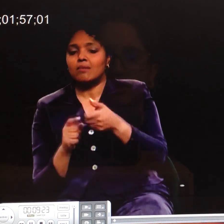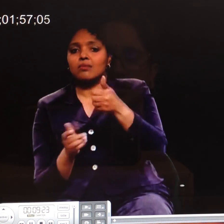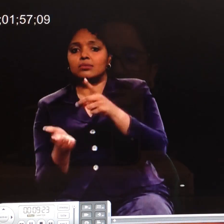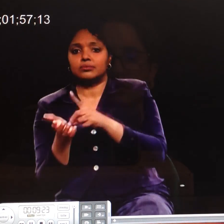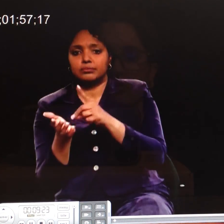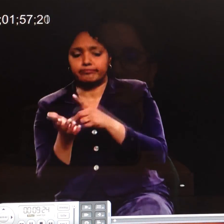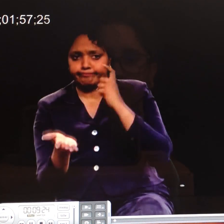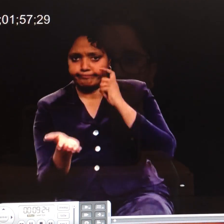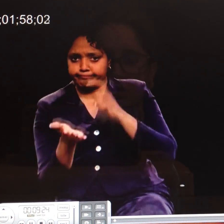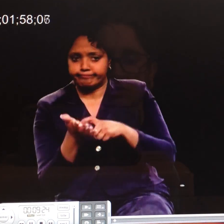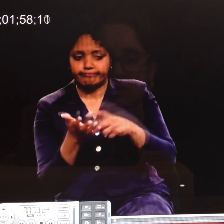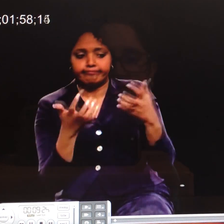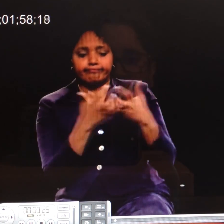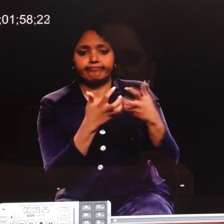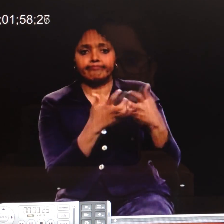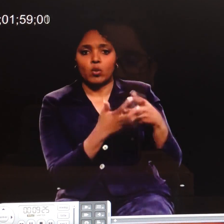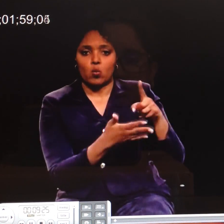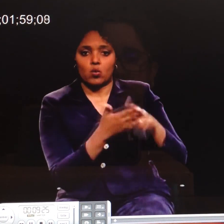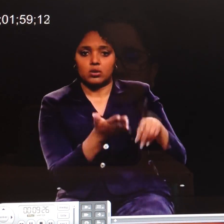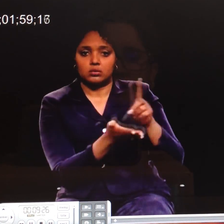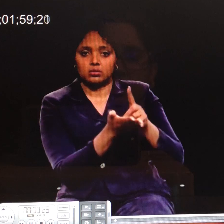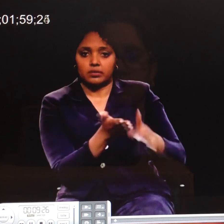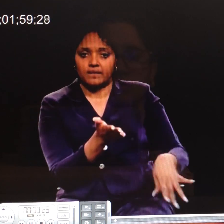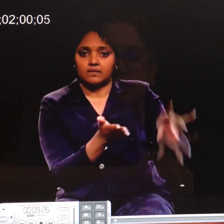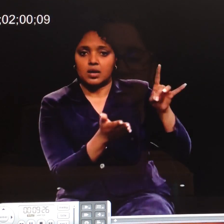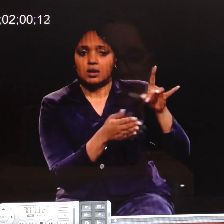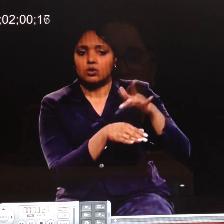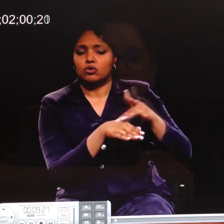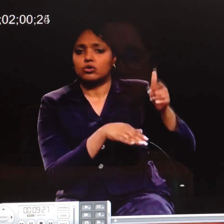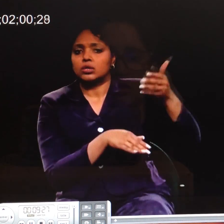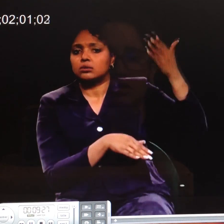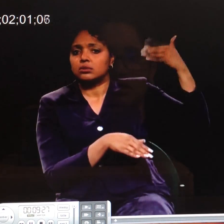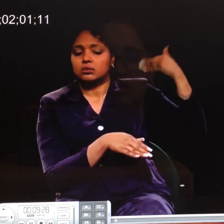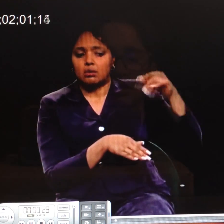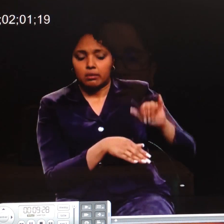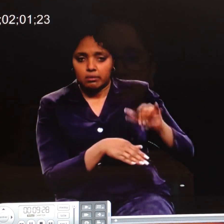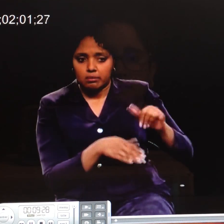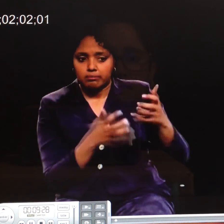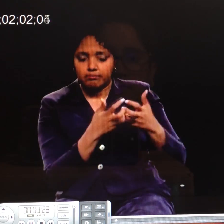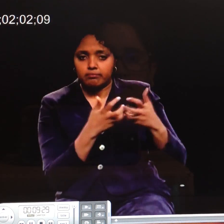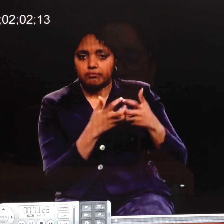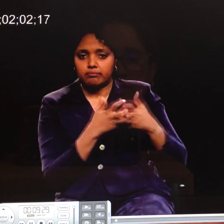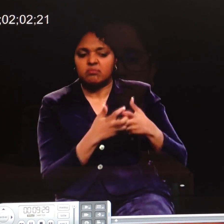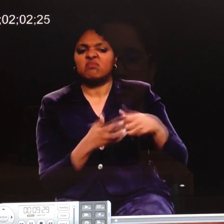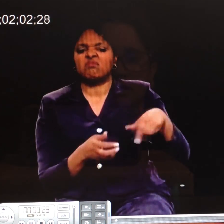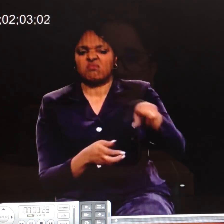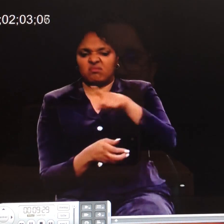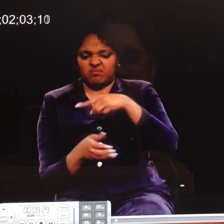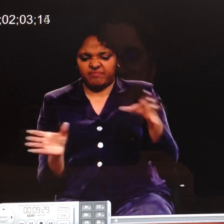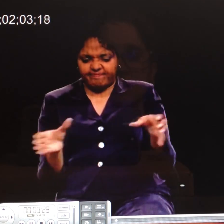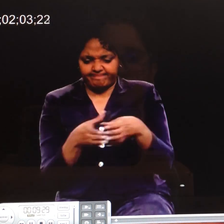CDC started getting more phone calls with different doctors with the same